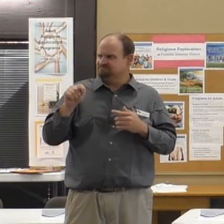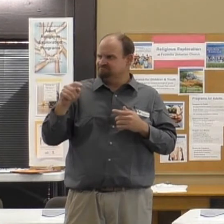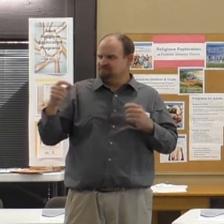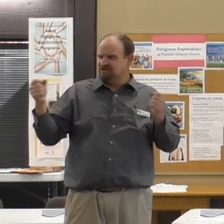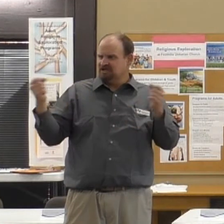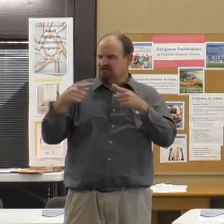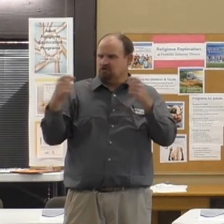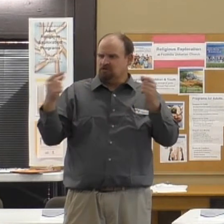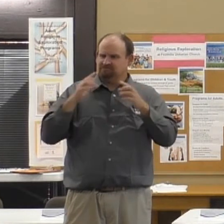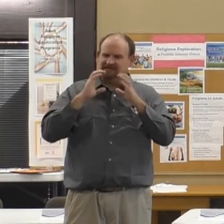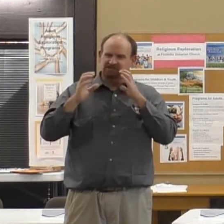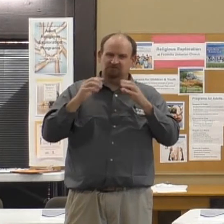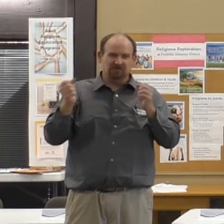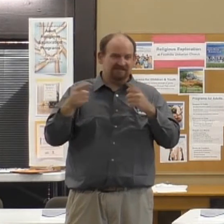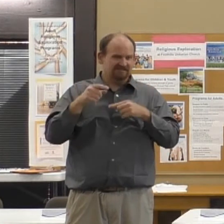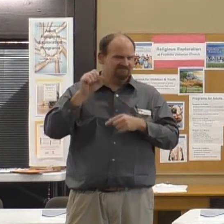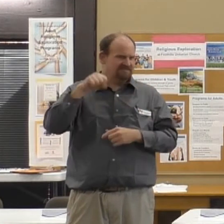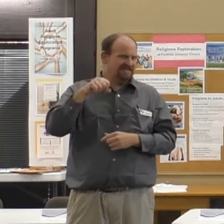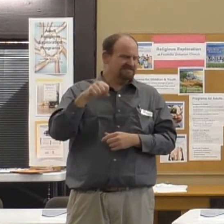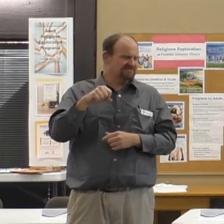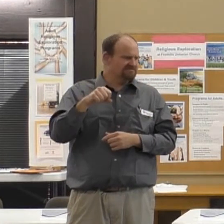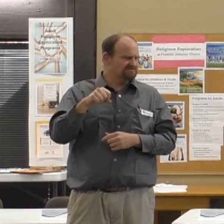VRI,